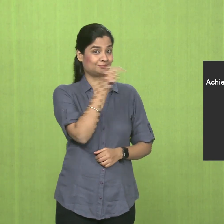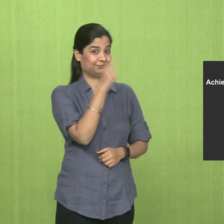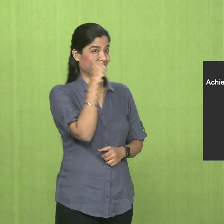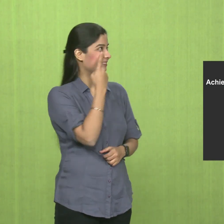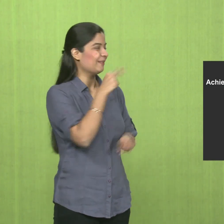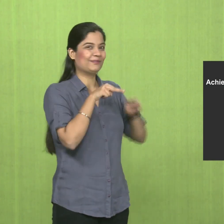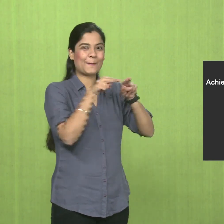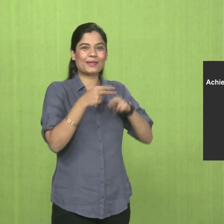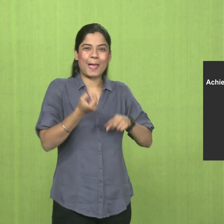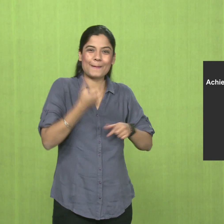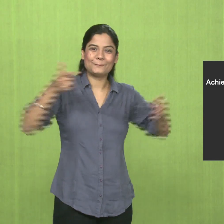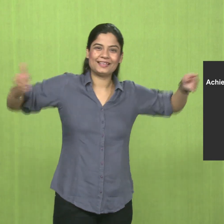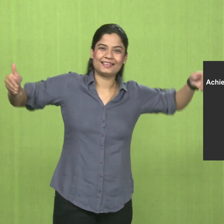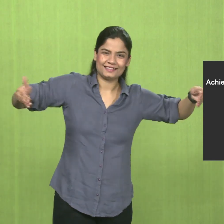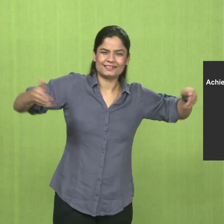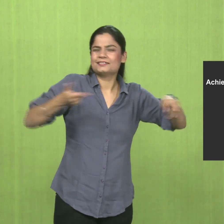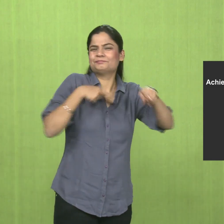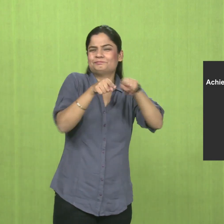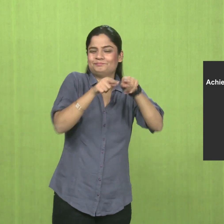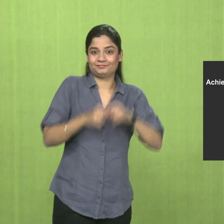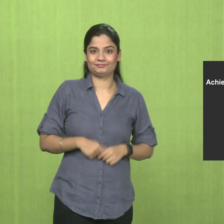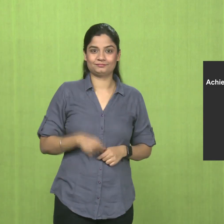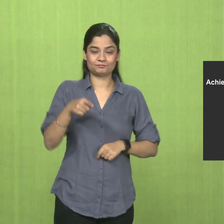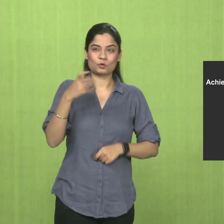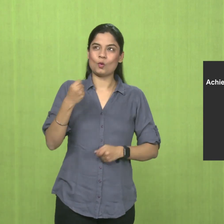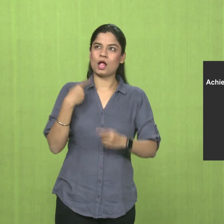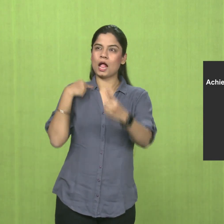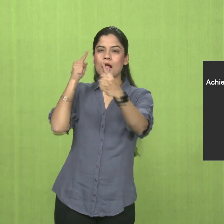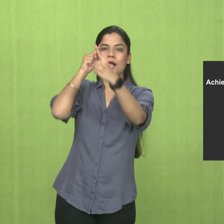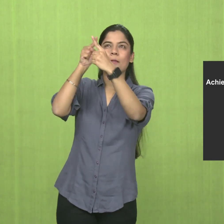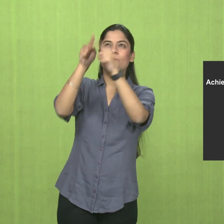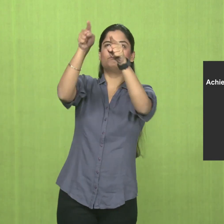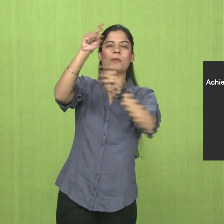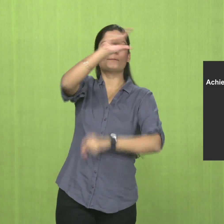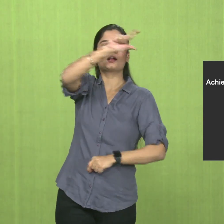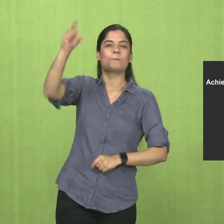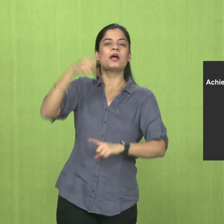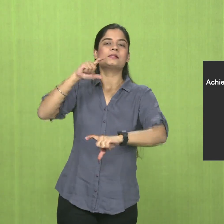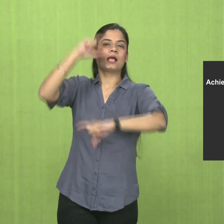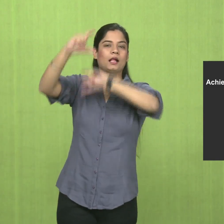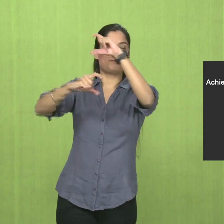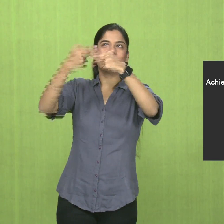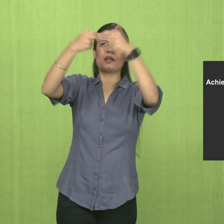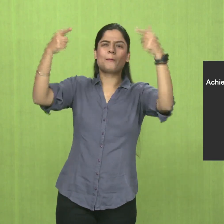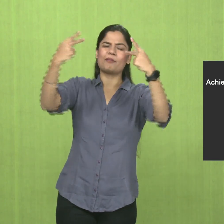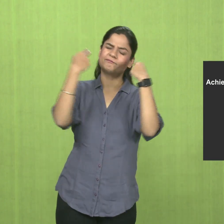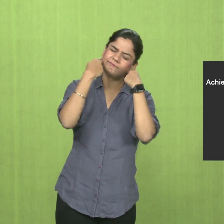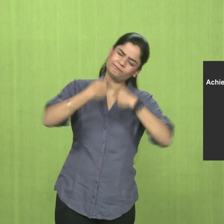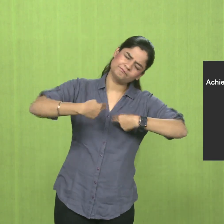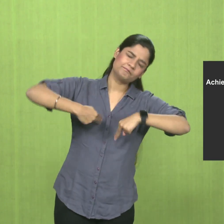It helps, as you can see, the family is happy. There's a standard. We all have a standard. For example, we have there's this